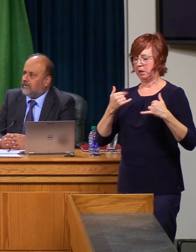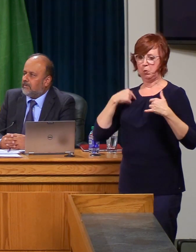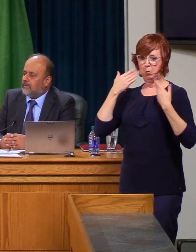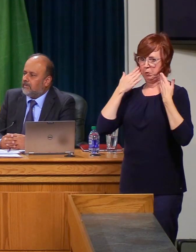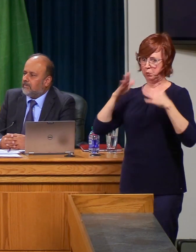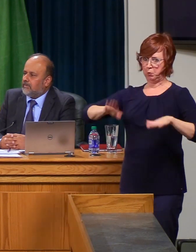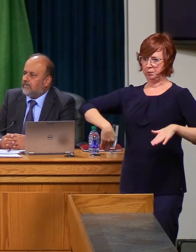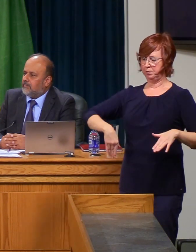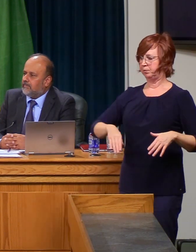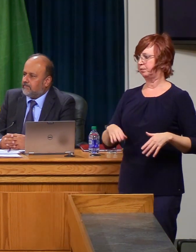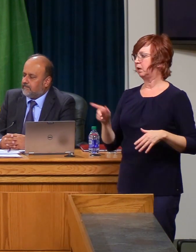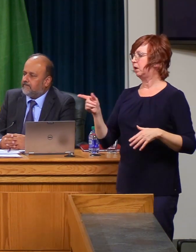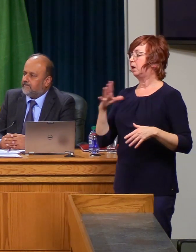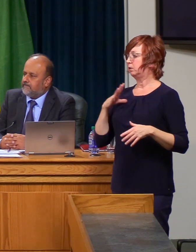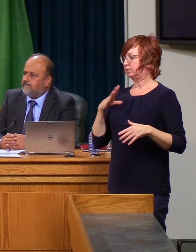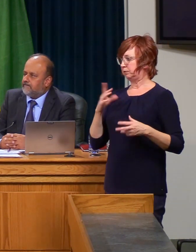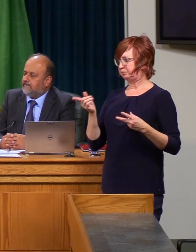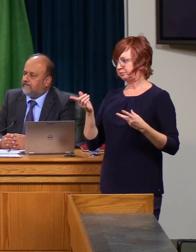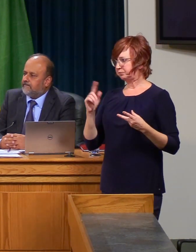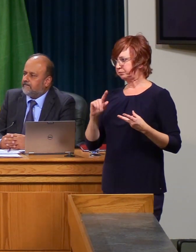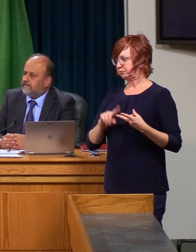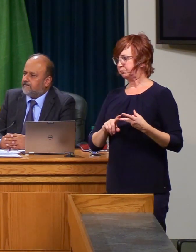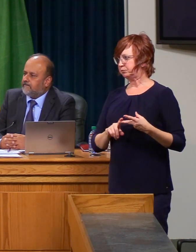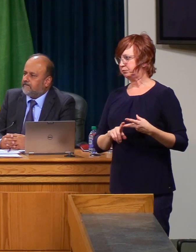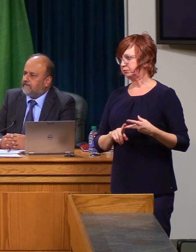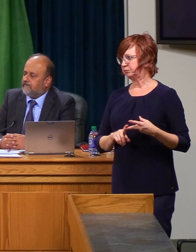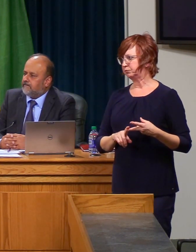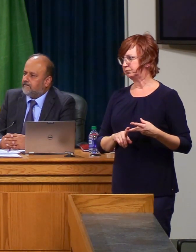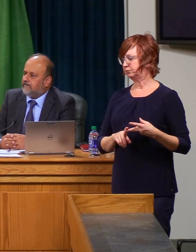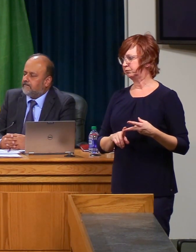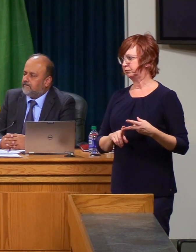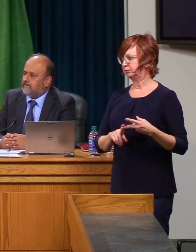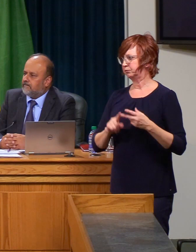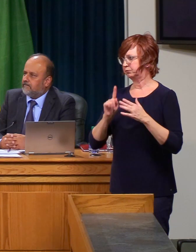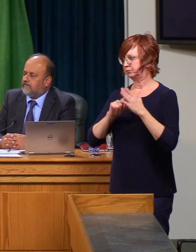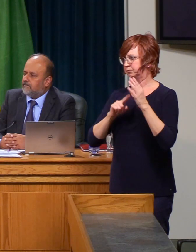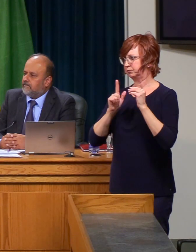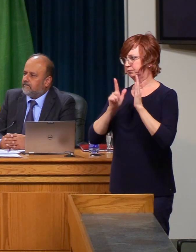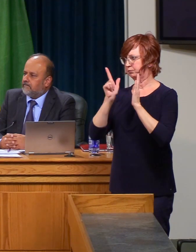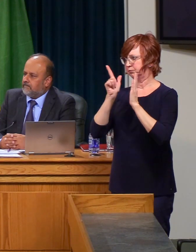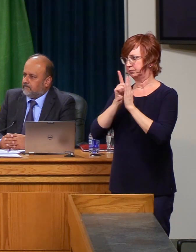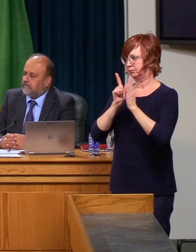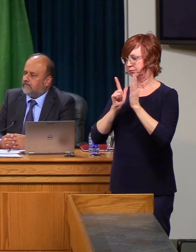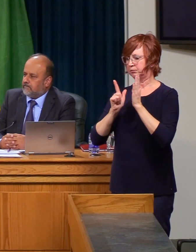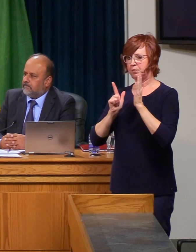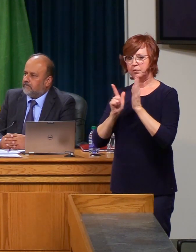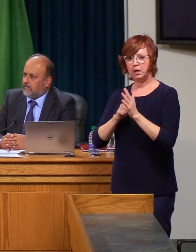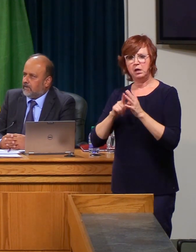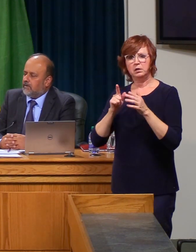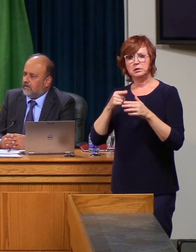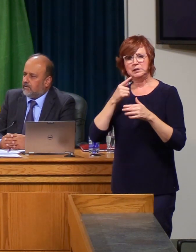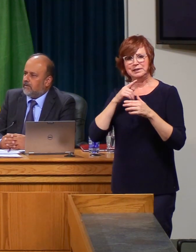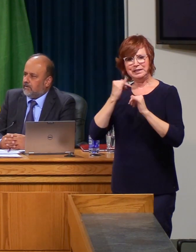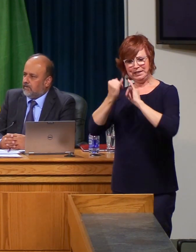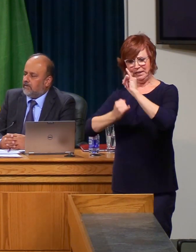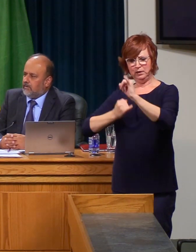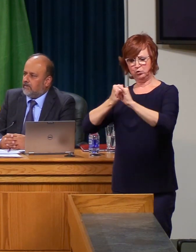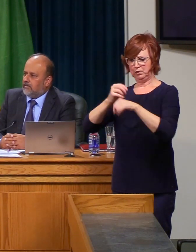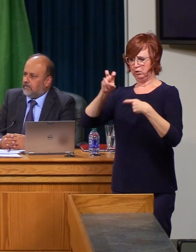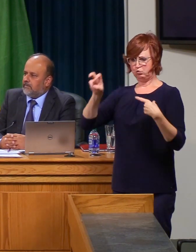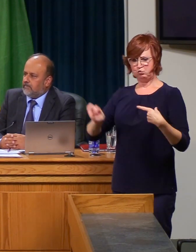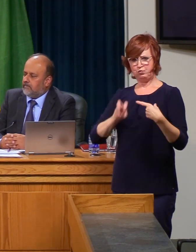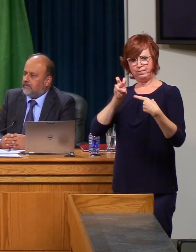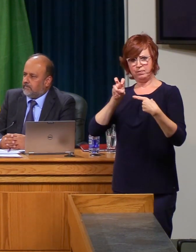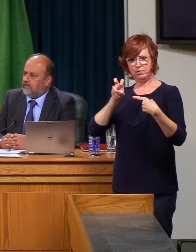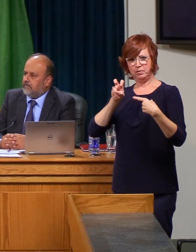to the law, does that count for people who are returning from outside of the province? Like, as you said, some of the cases